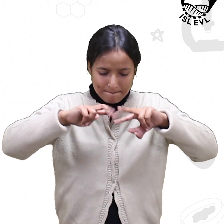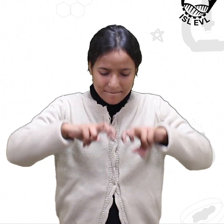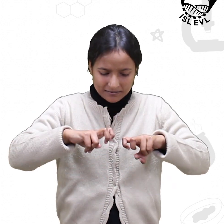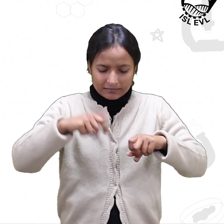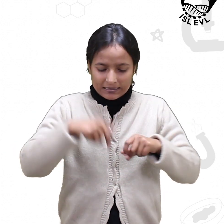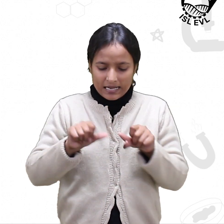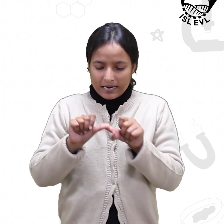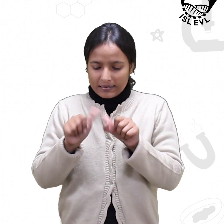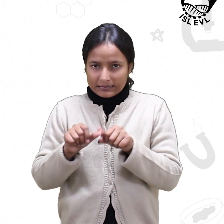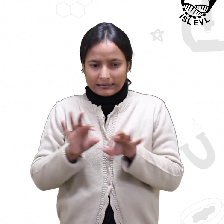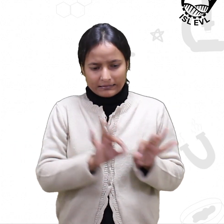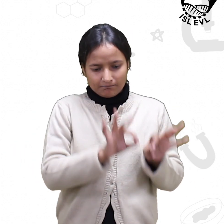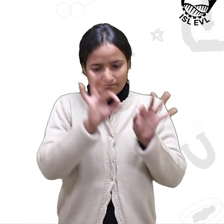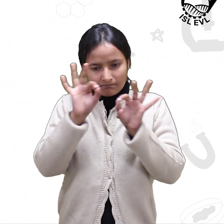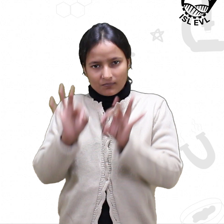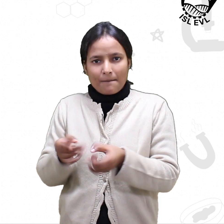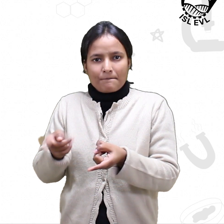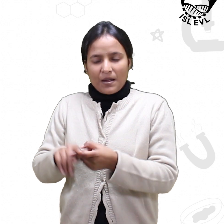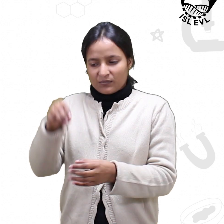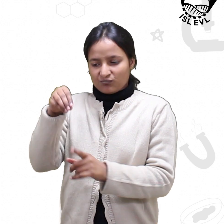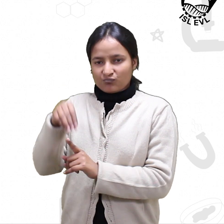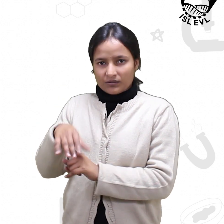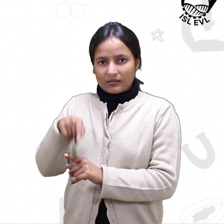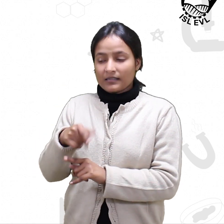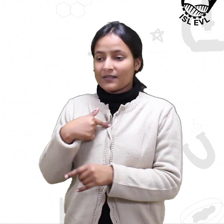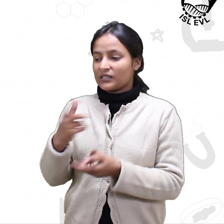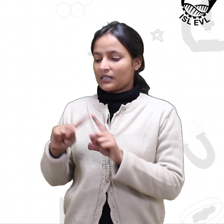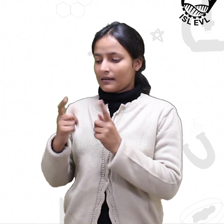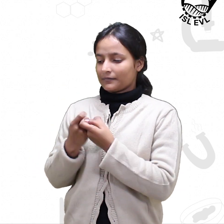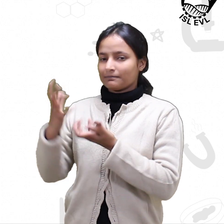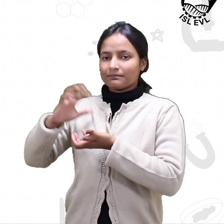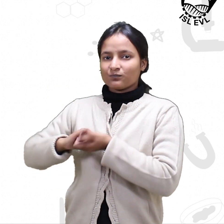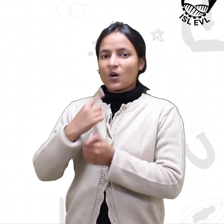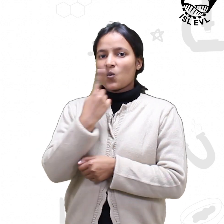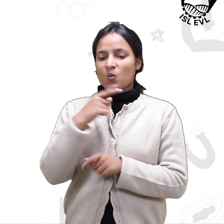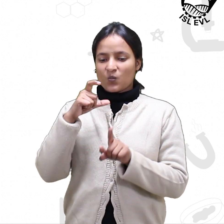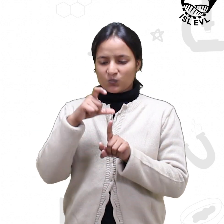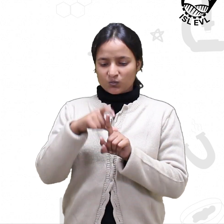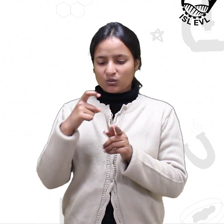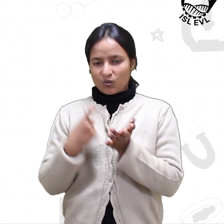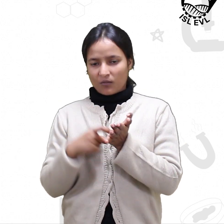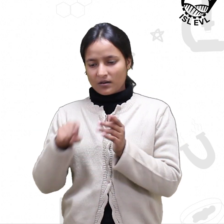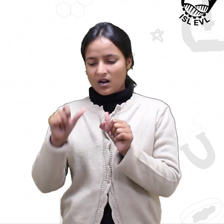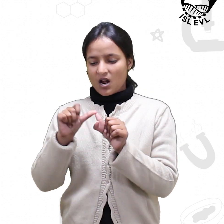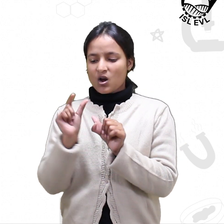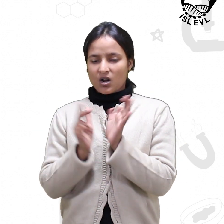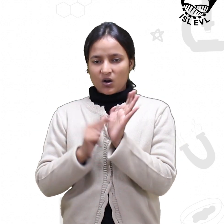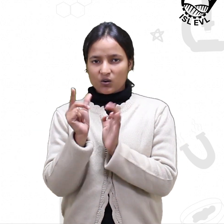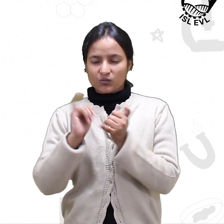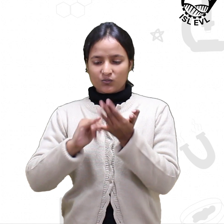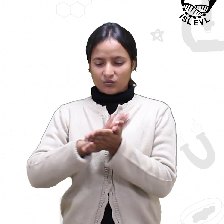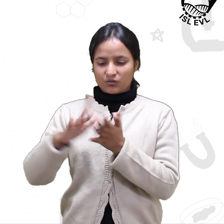is associated with paralysis. Okay. One of those early collaborations was the work that Anushka did. Now it turns out that